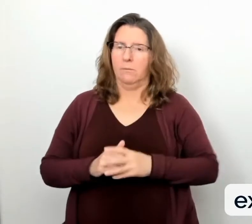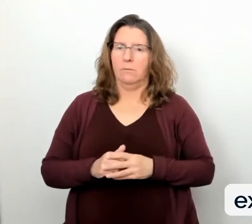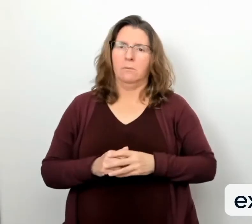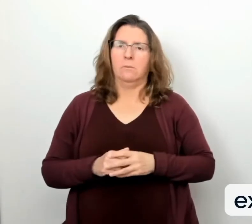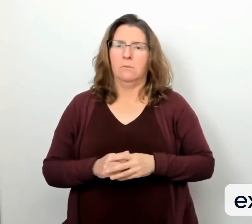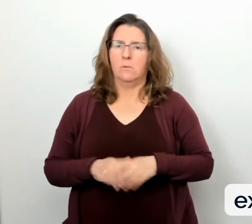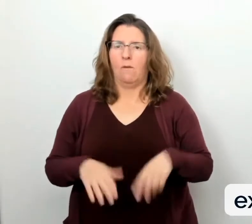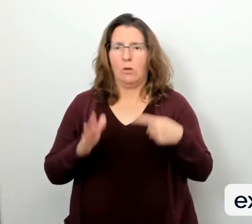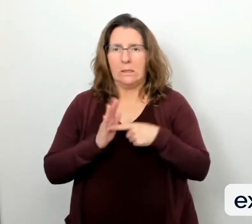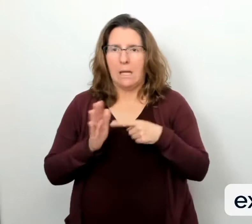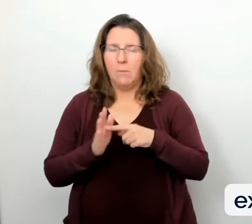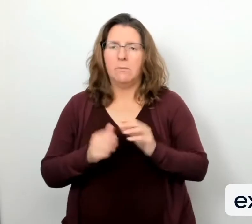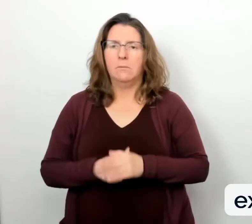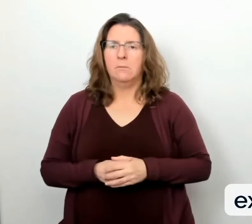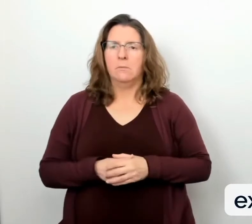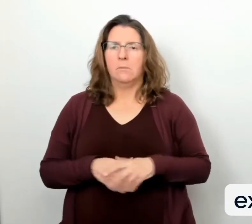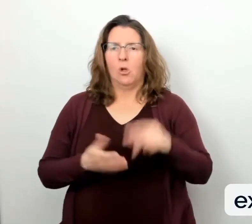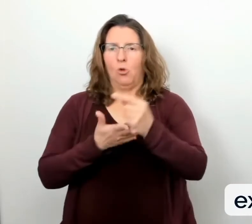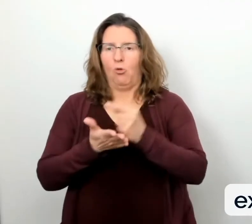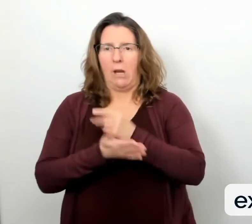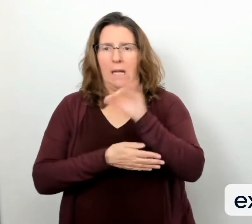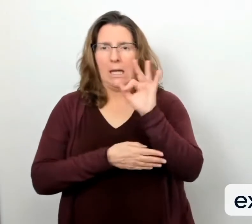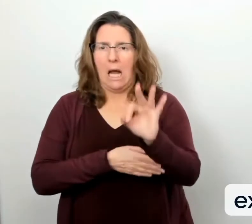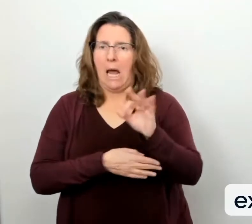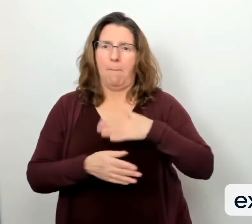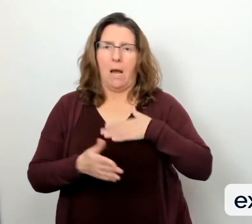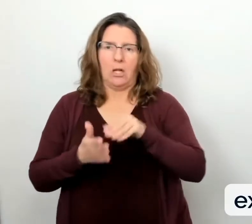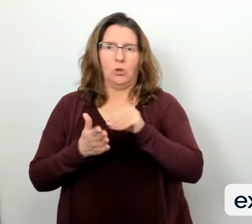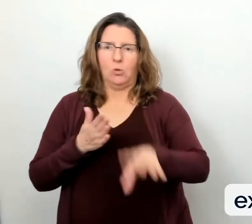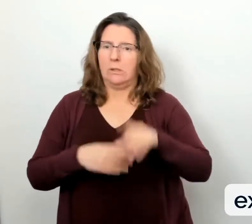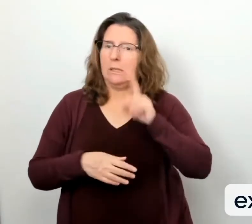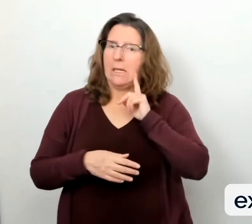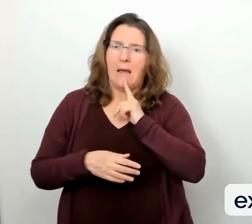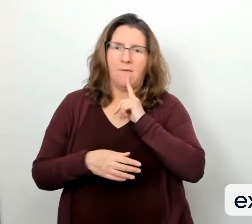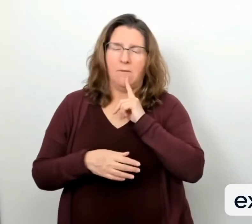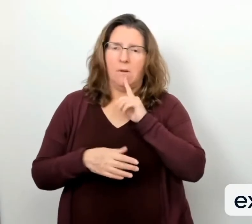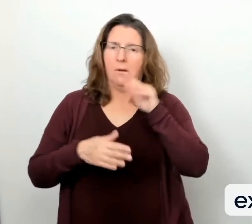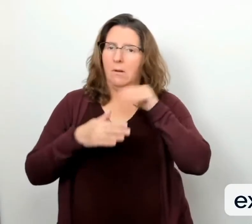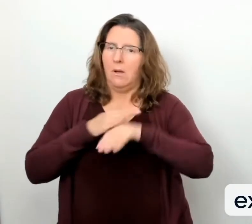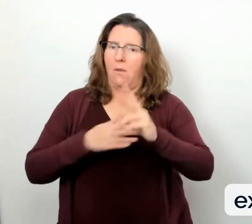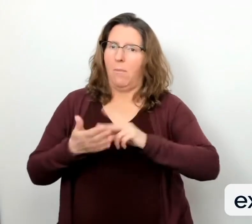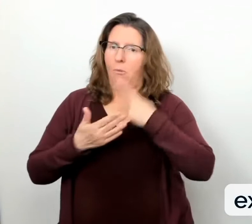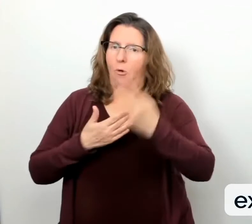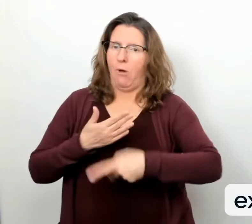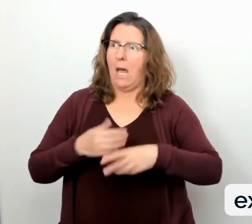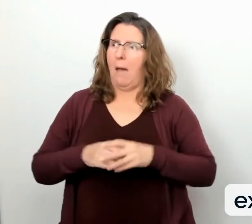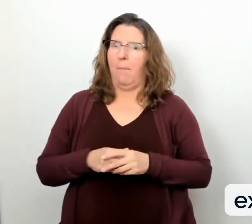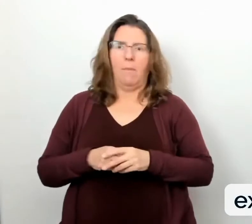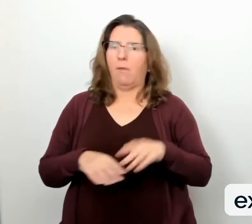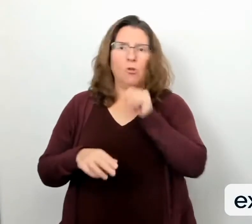part. It's especially difficult when they're older. I had a grade 9 student move into my program for the first time. He